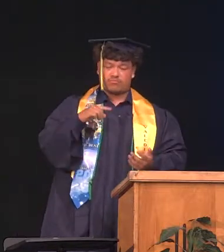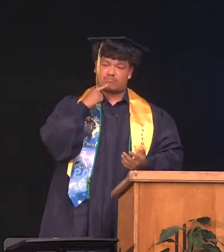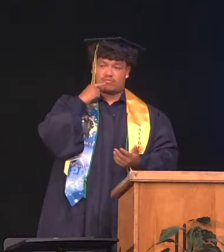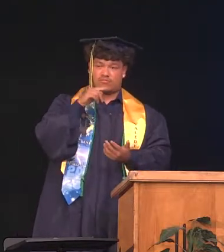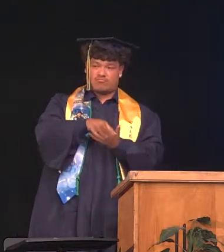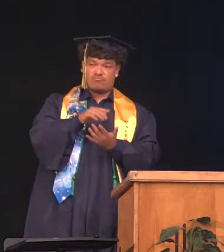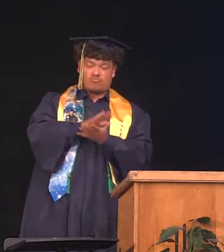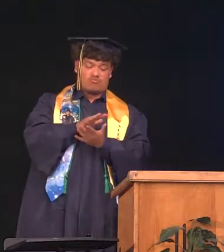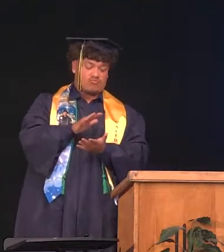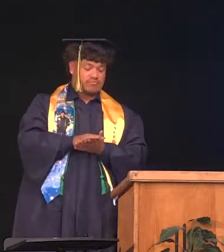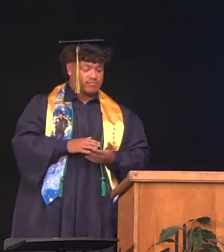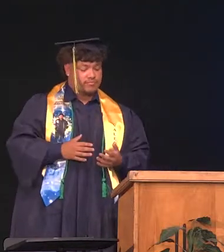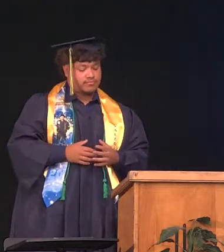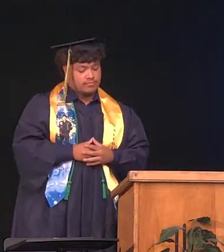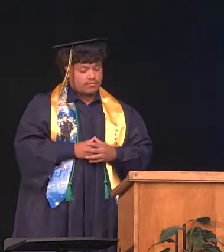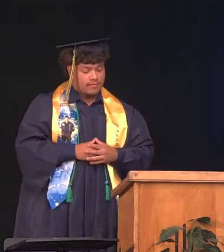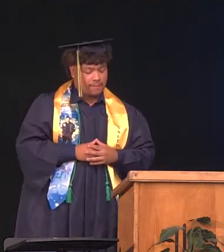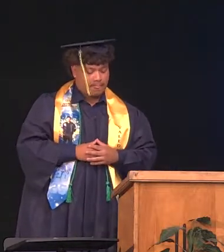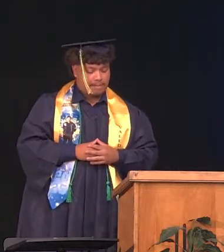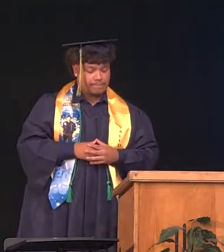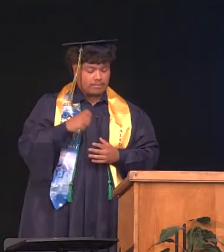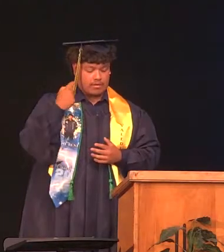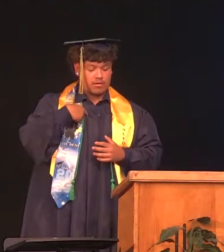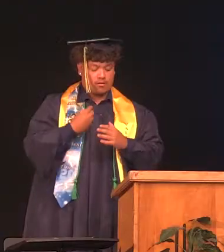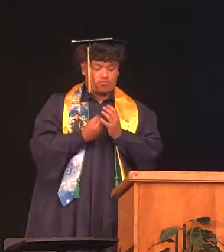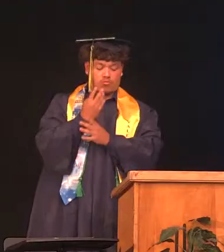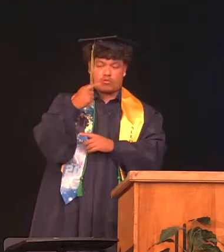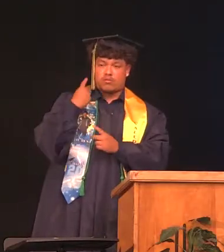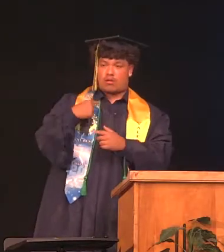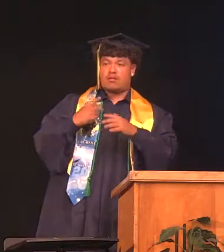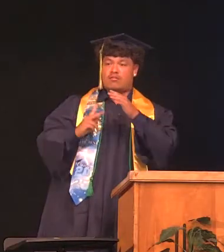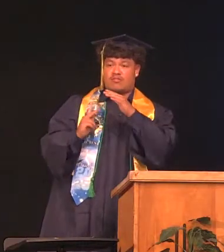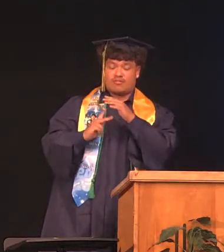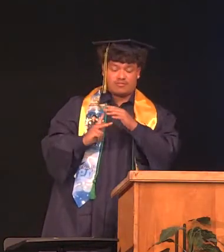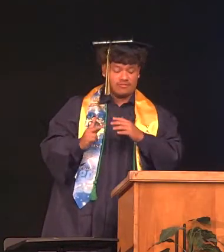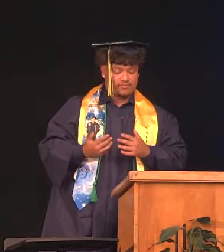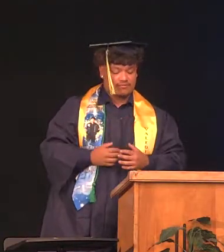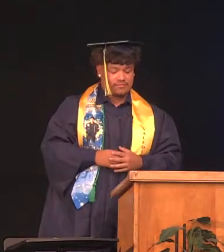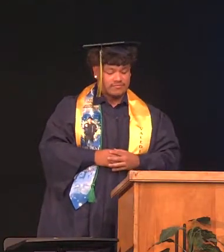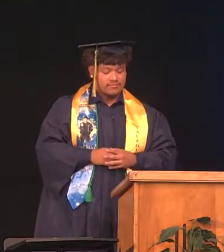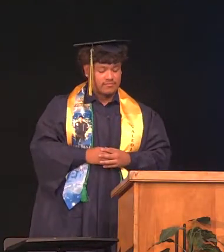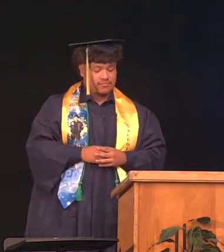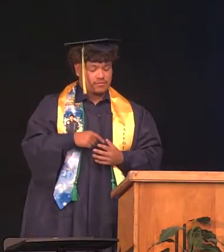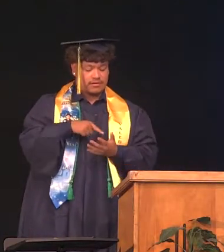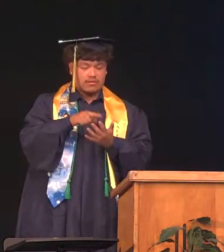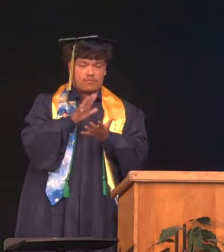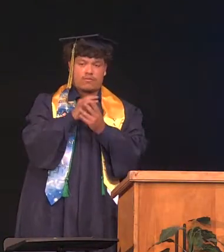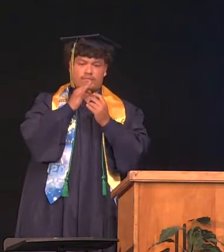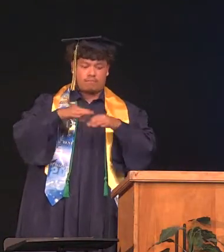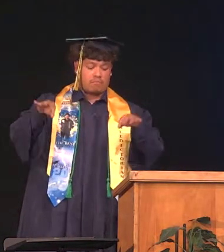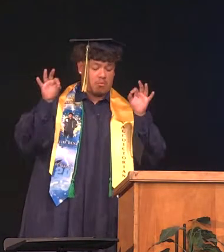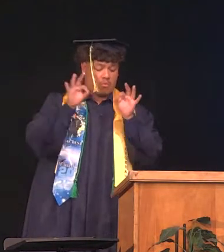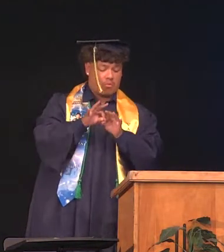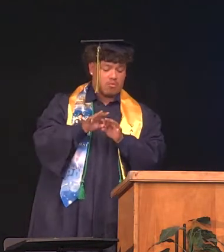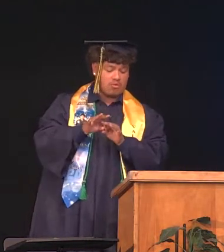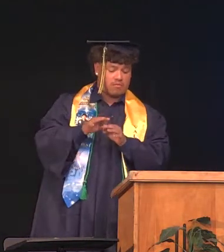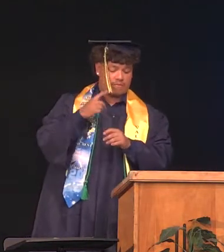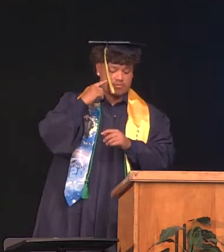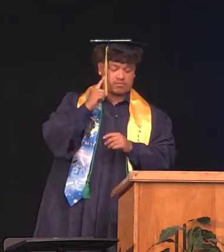that we finished school. I'm going to miss this school. I grew up here. I've been here since